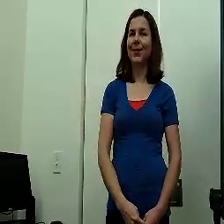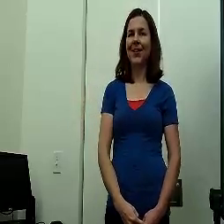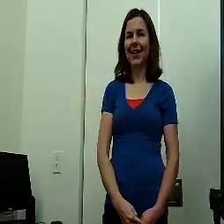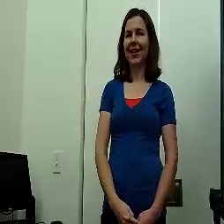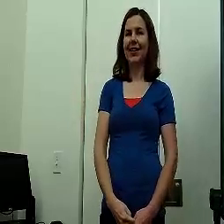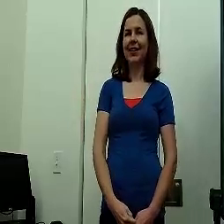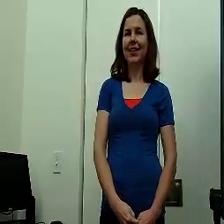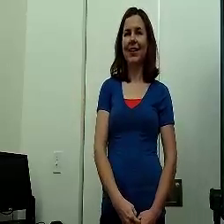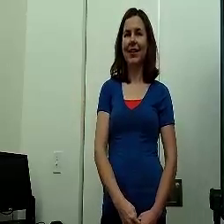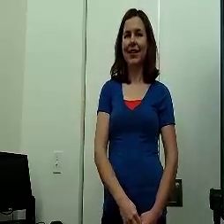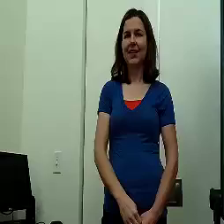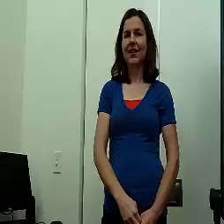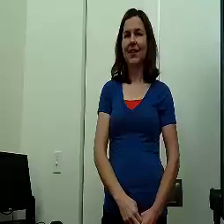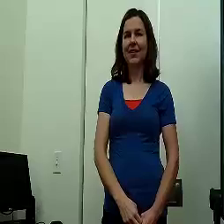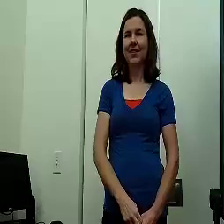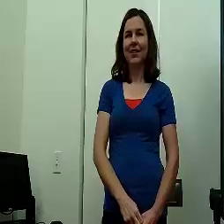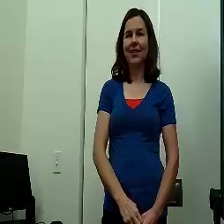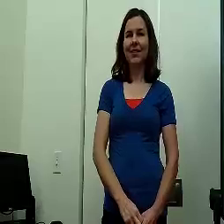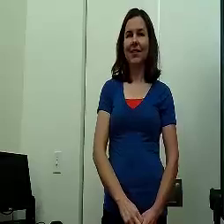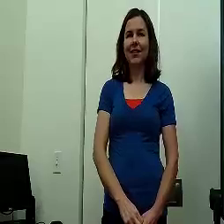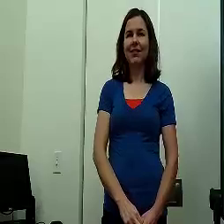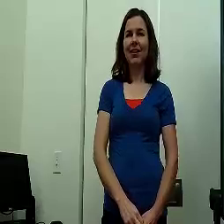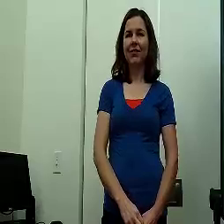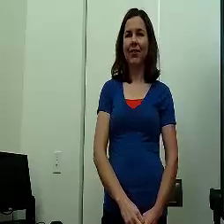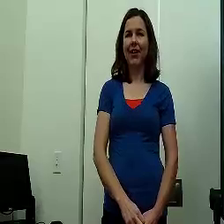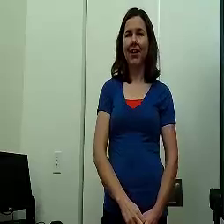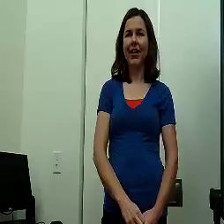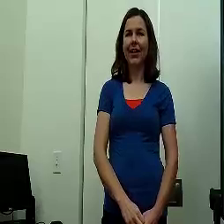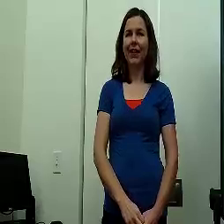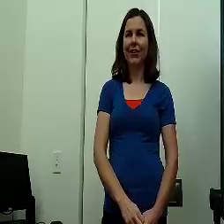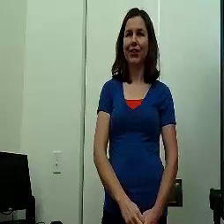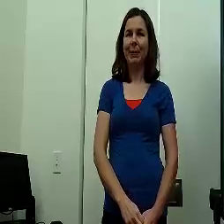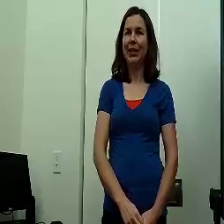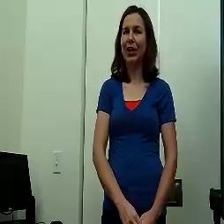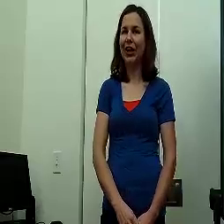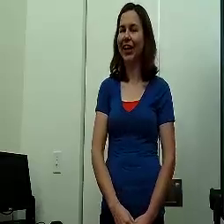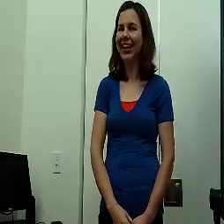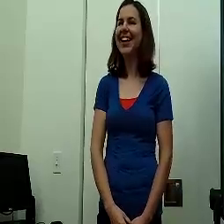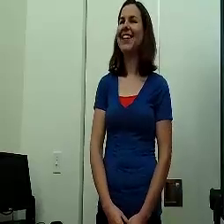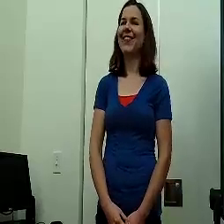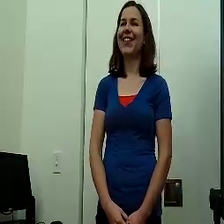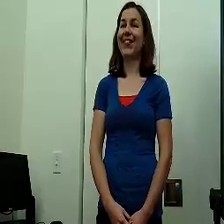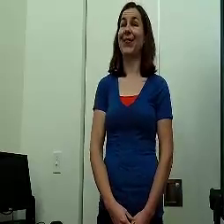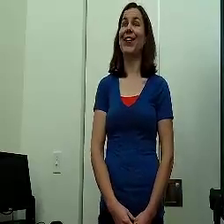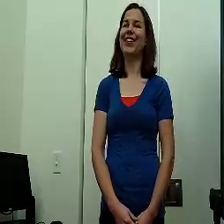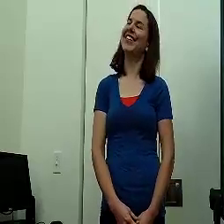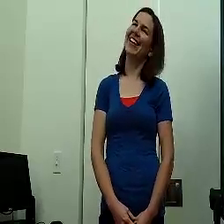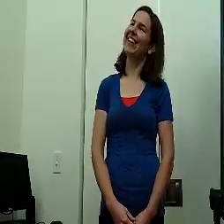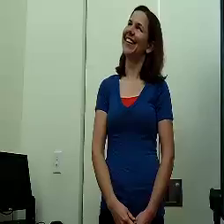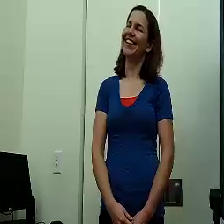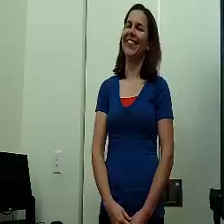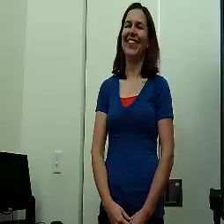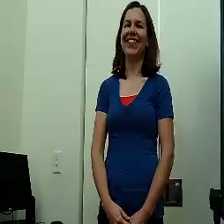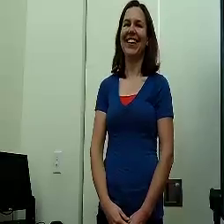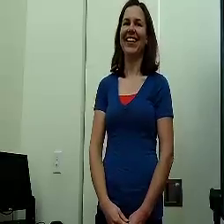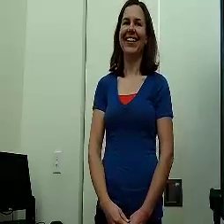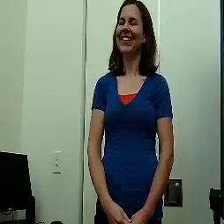Do you know what word that is? It's also hard for a non-native English speaker. It's one of those words that you would think,